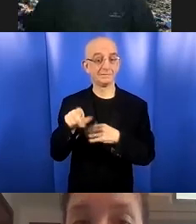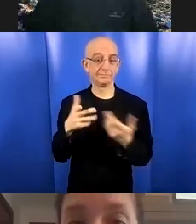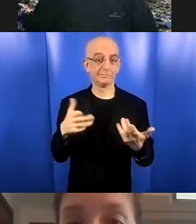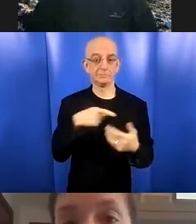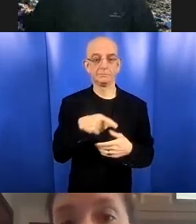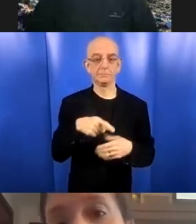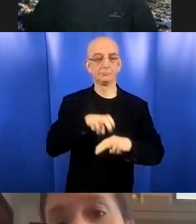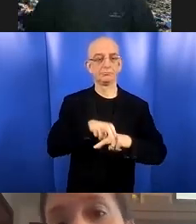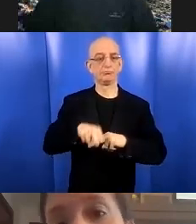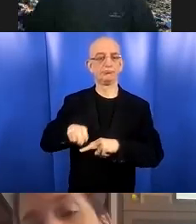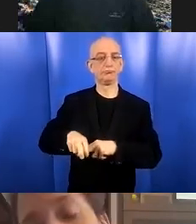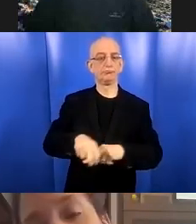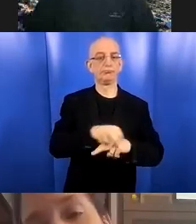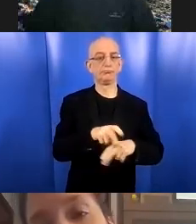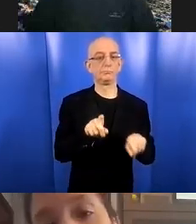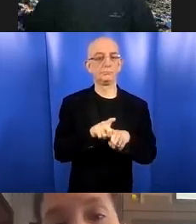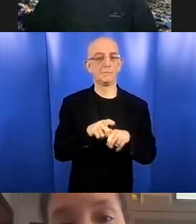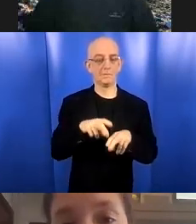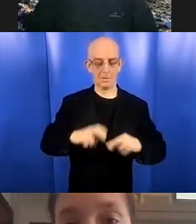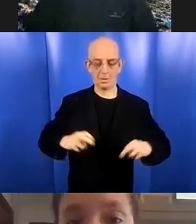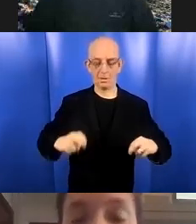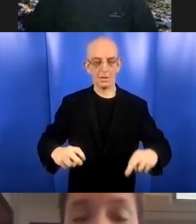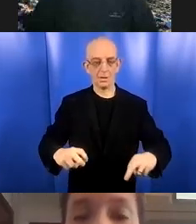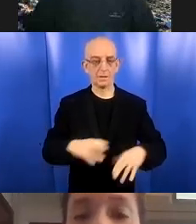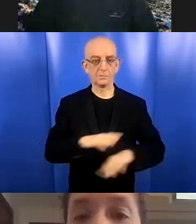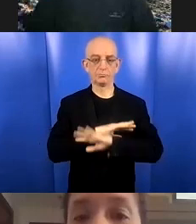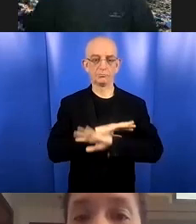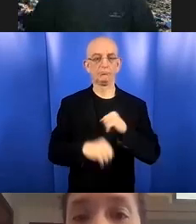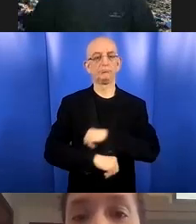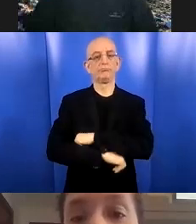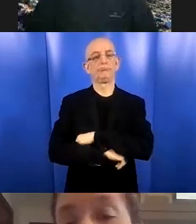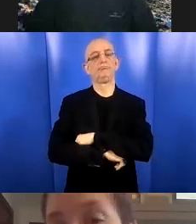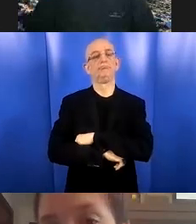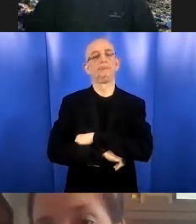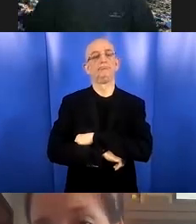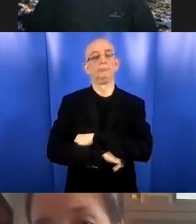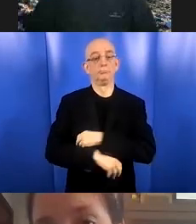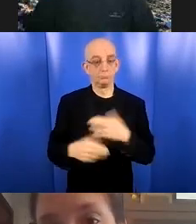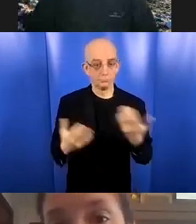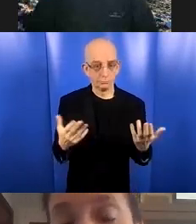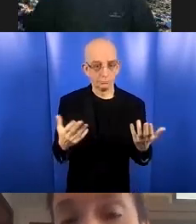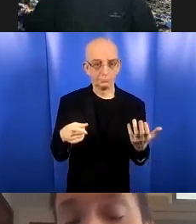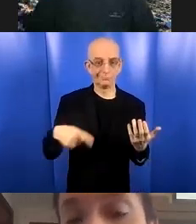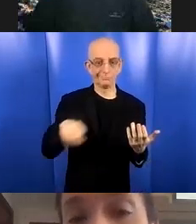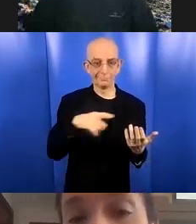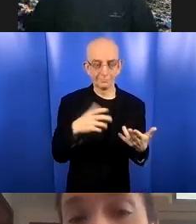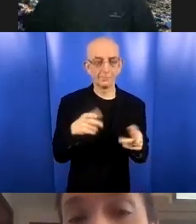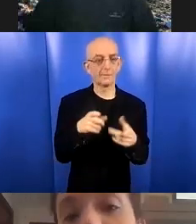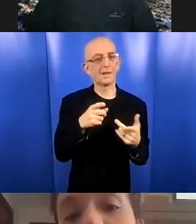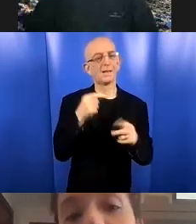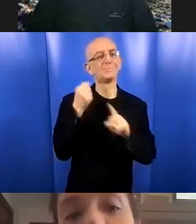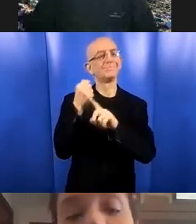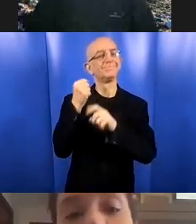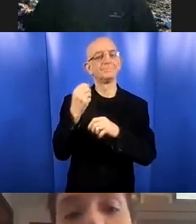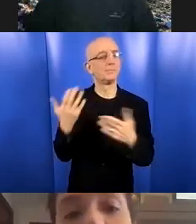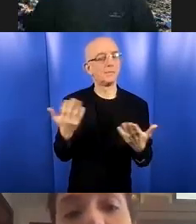the access of children's physiotherapists to the protests as well. So while we